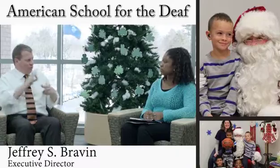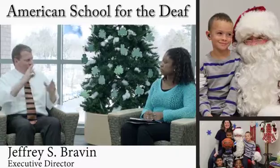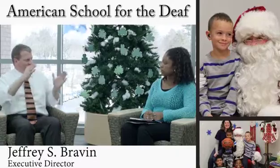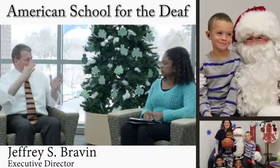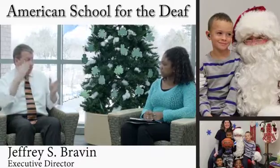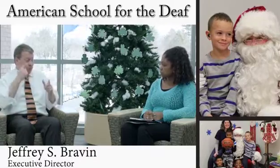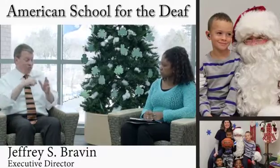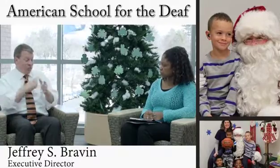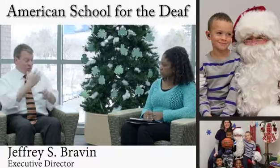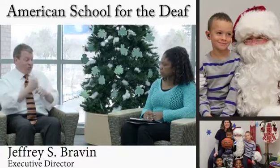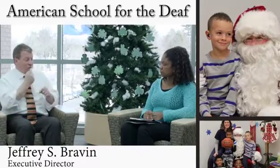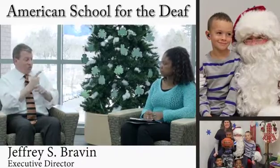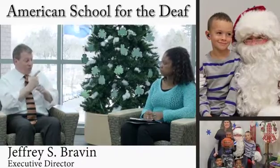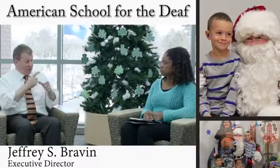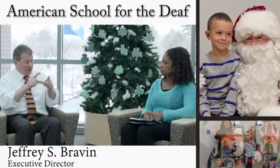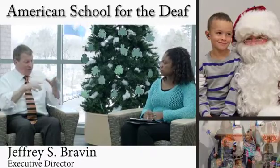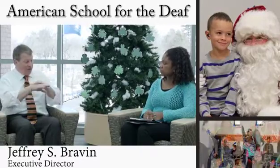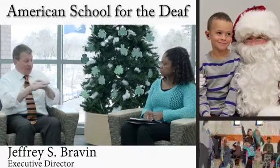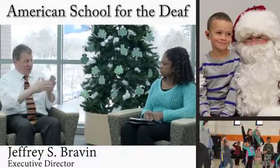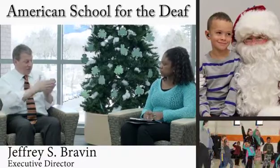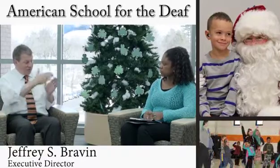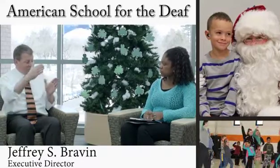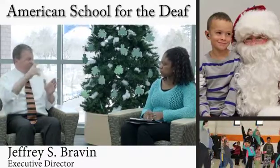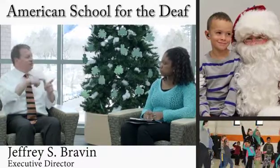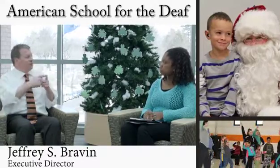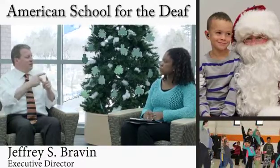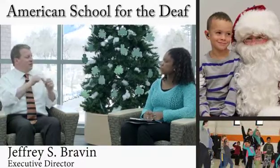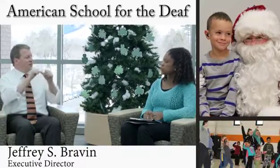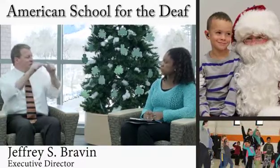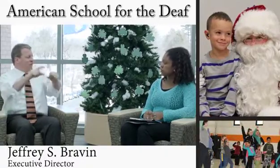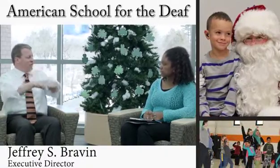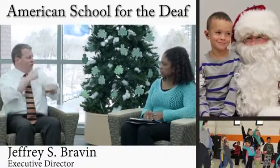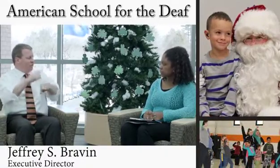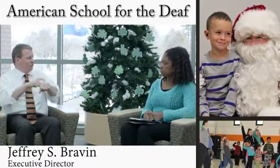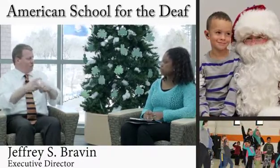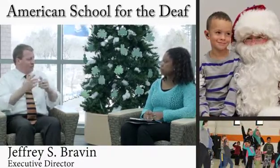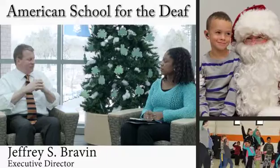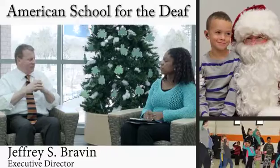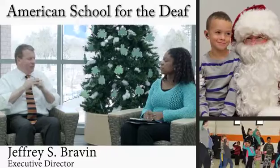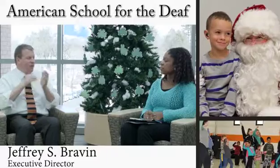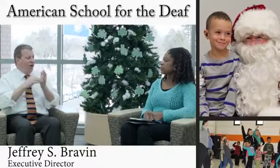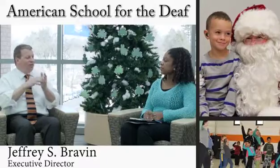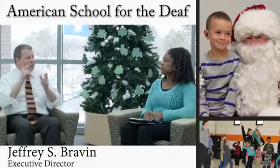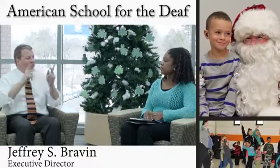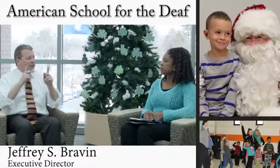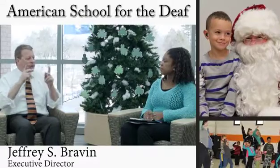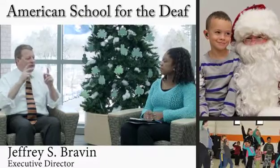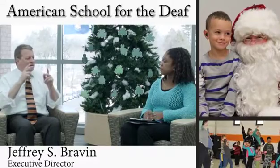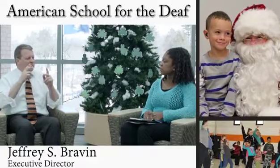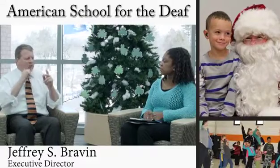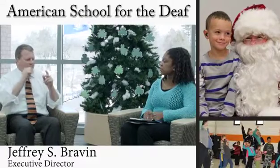sure that they have language in those first critical 7 years, because that will also carry them long term. Often